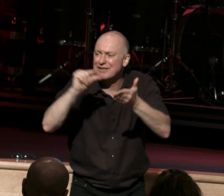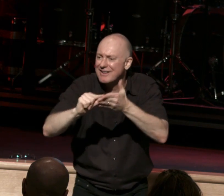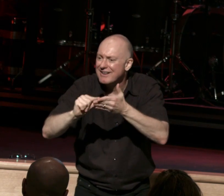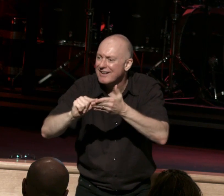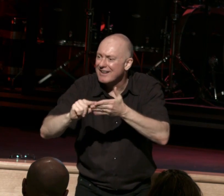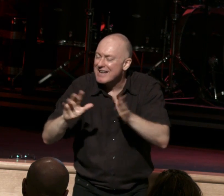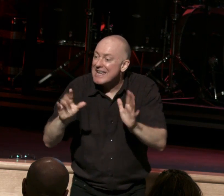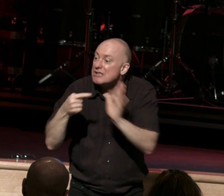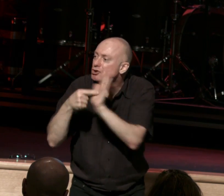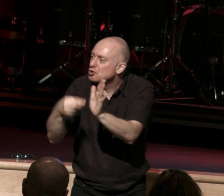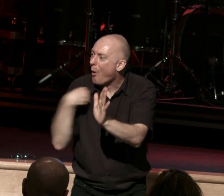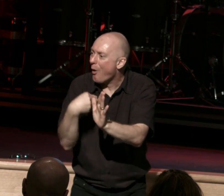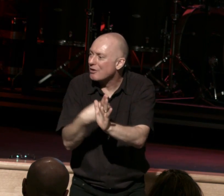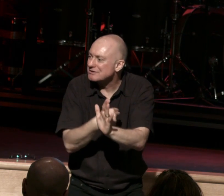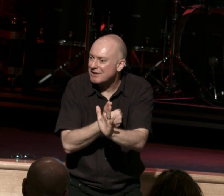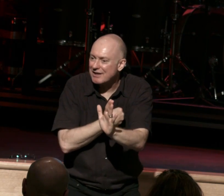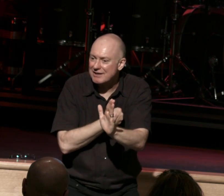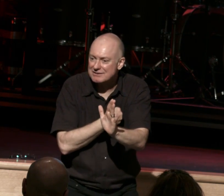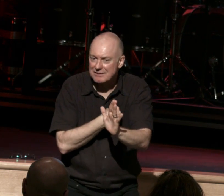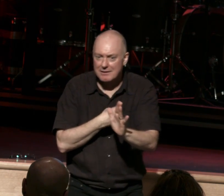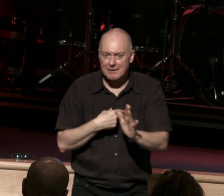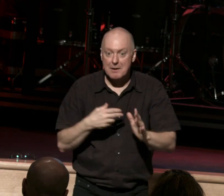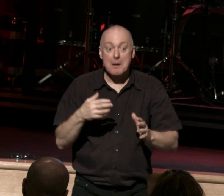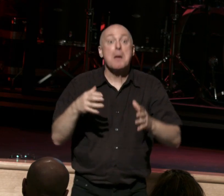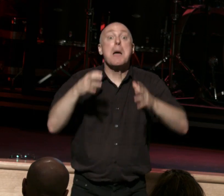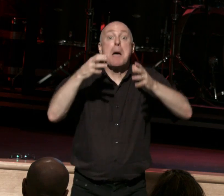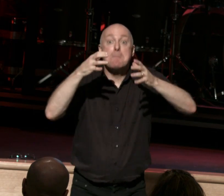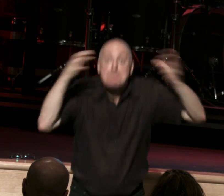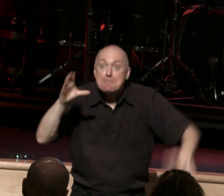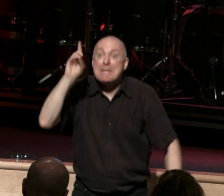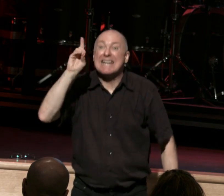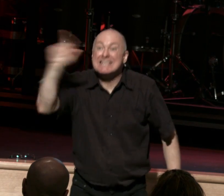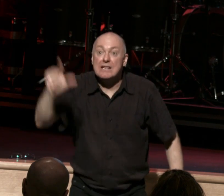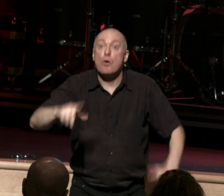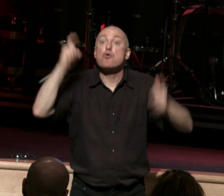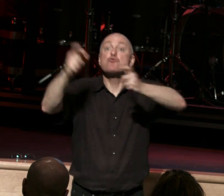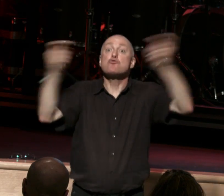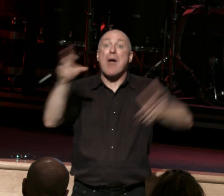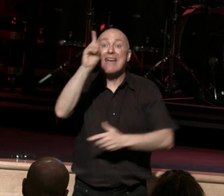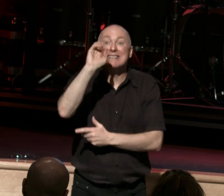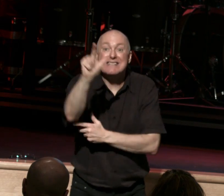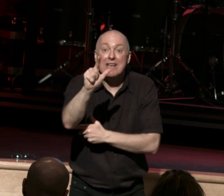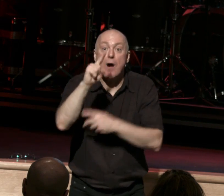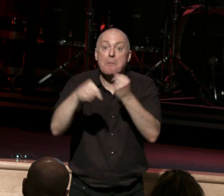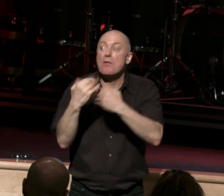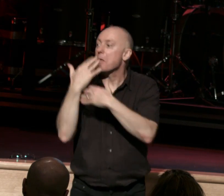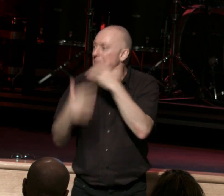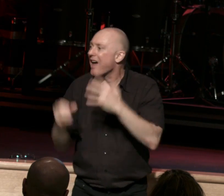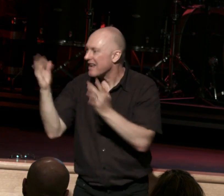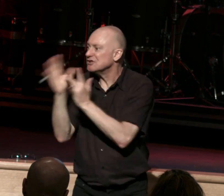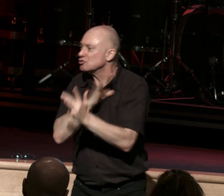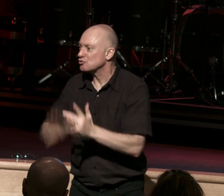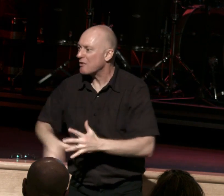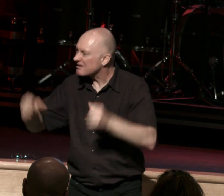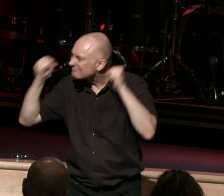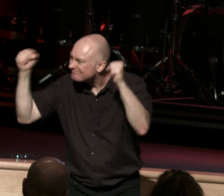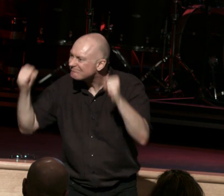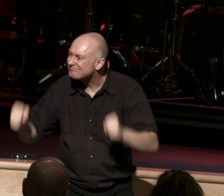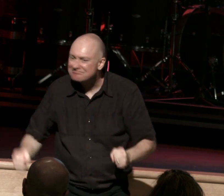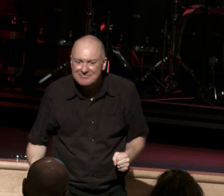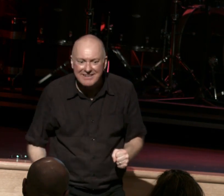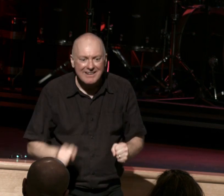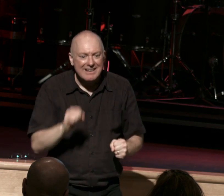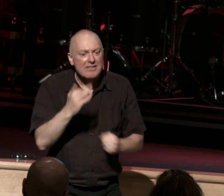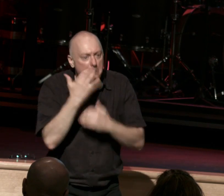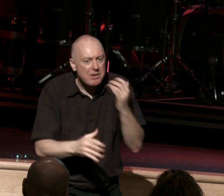magnificent. They are highlighting for us the massive deal, the huge deal, the great deal regarding the blood of Jesus